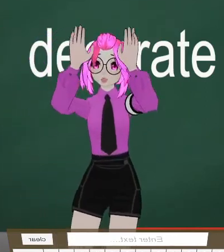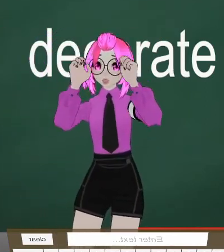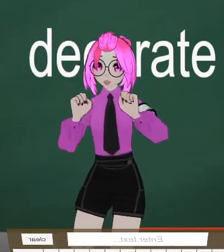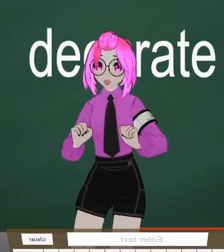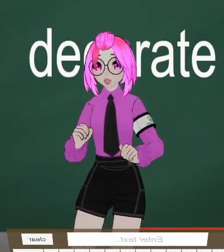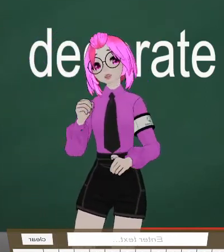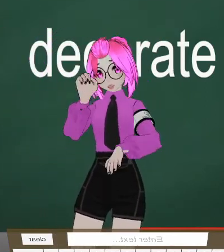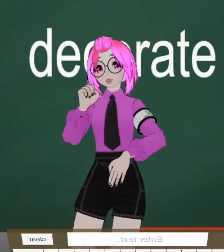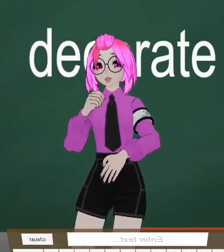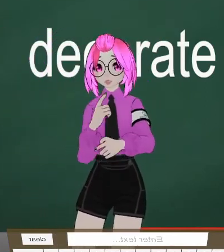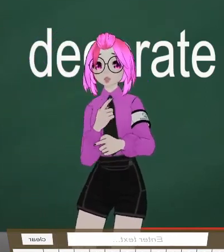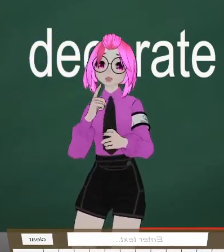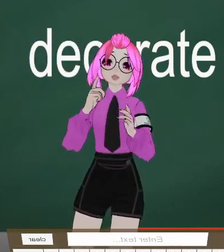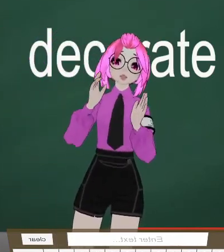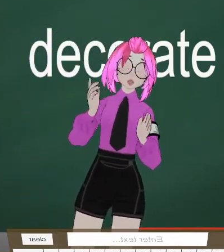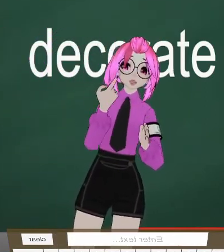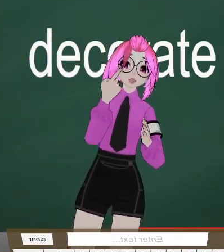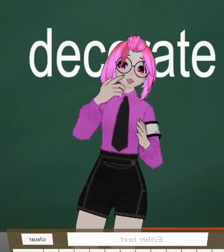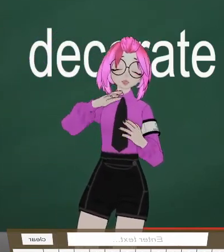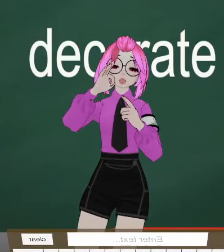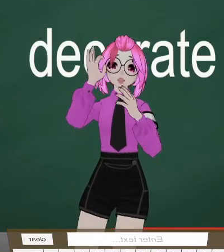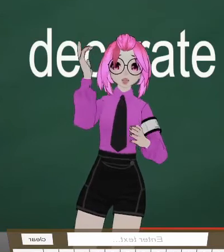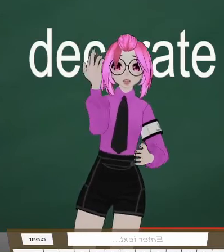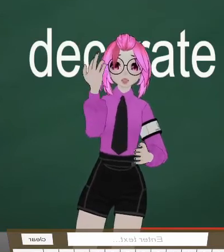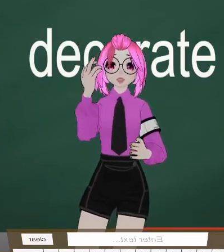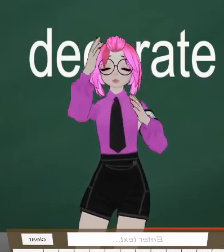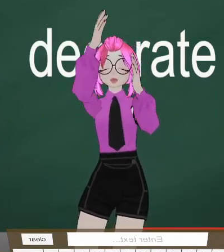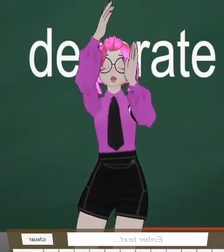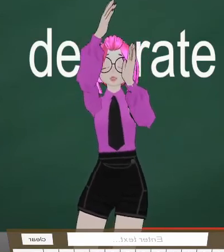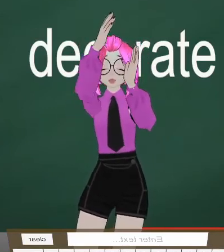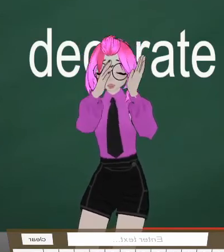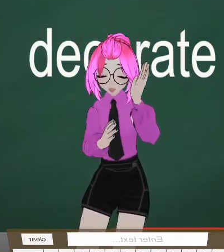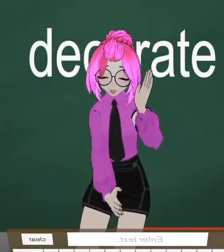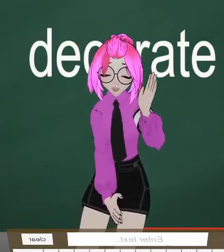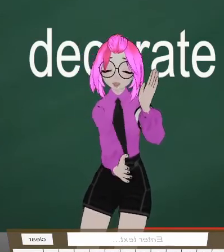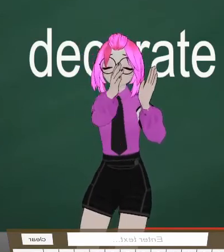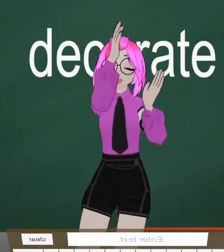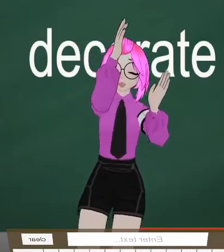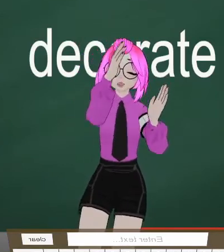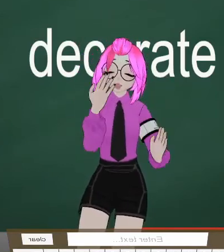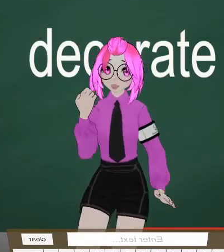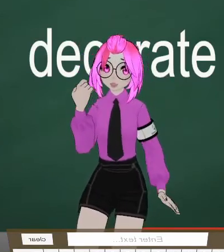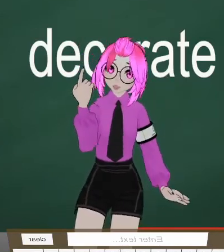up and down like you said so yes that would be but you're only going to use that in the context of a decoration being up and down does that make sense